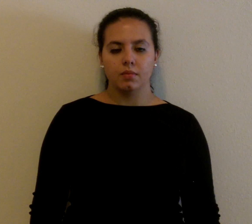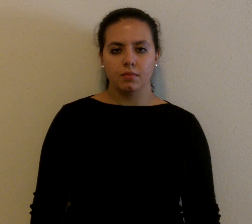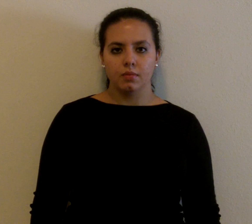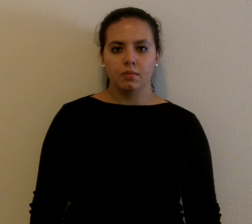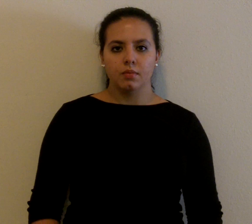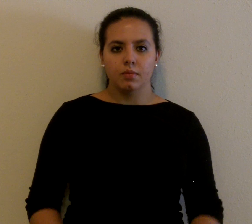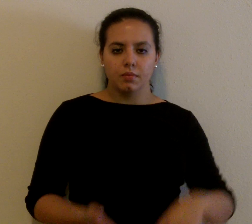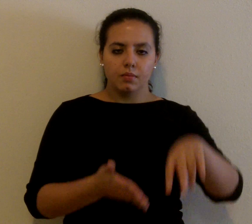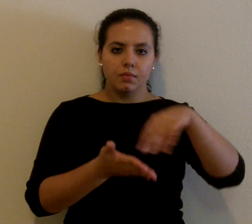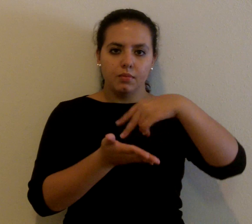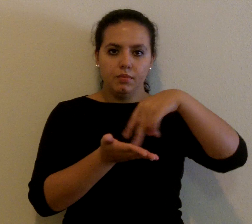dance is this.